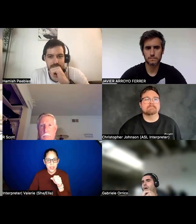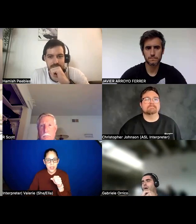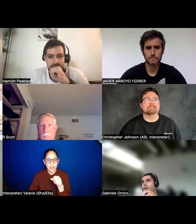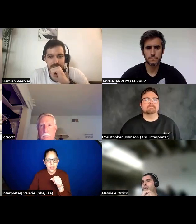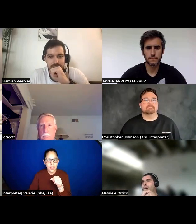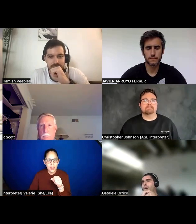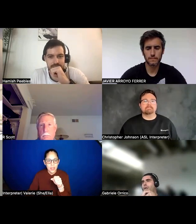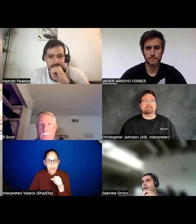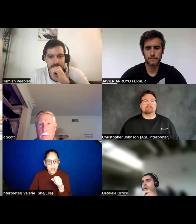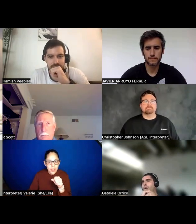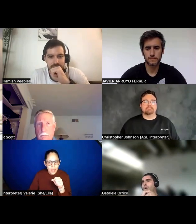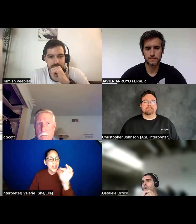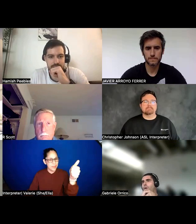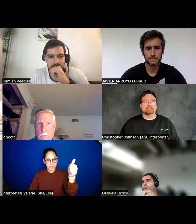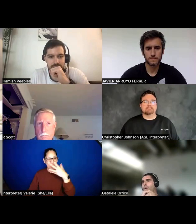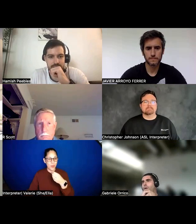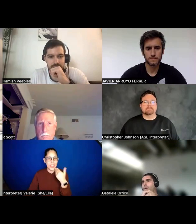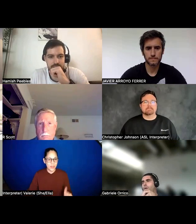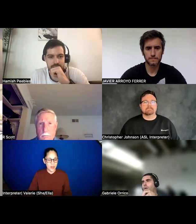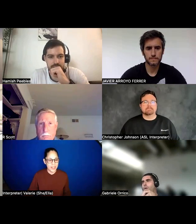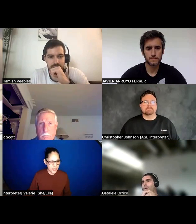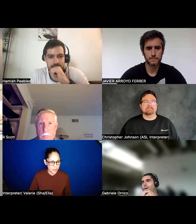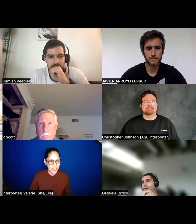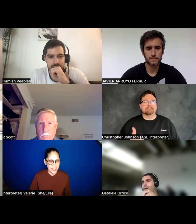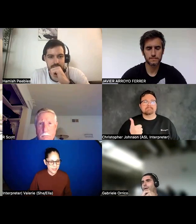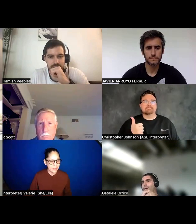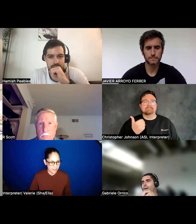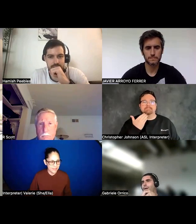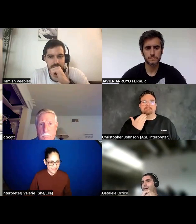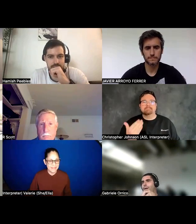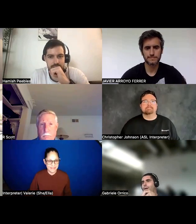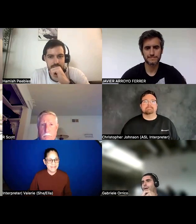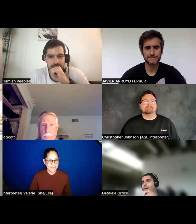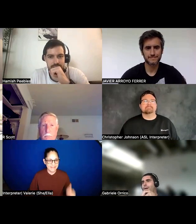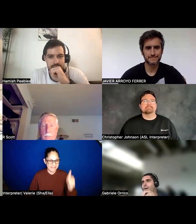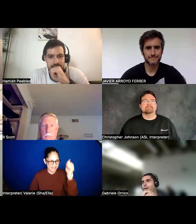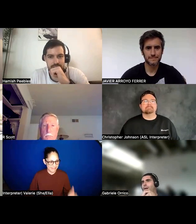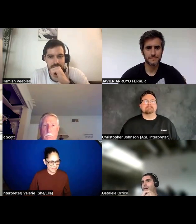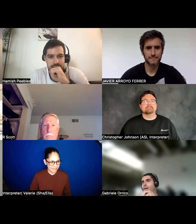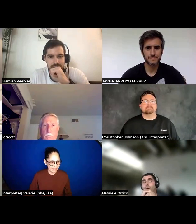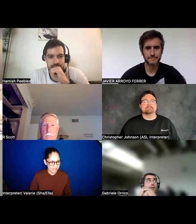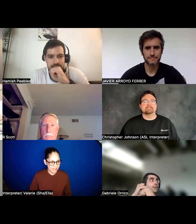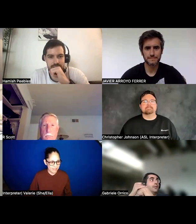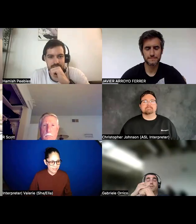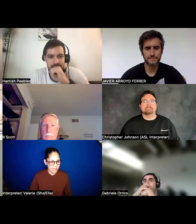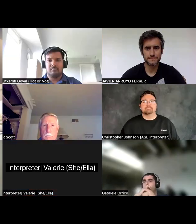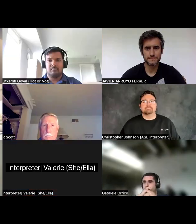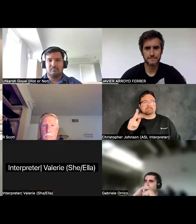co-host. And then, okay, beautiful. Thank you very much. Thank you, Valerie. Thank you so much. All right, and I'm going